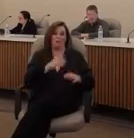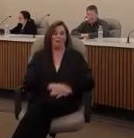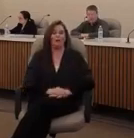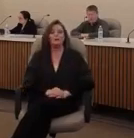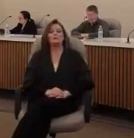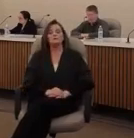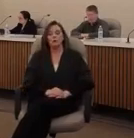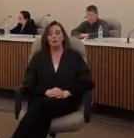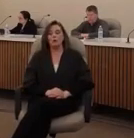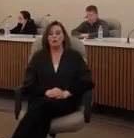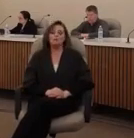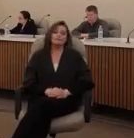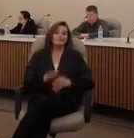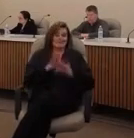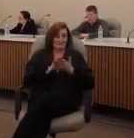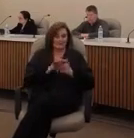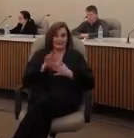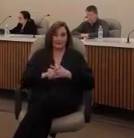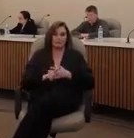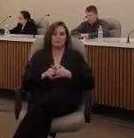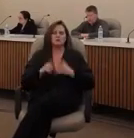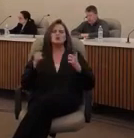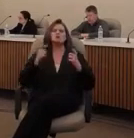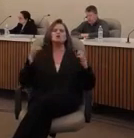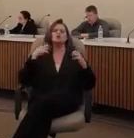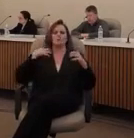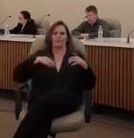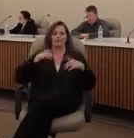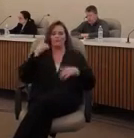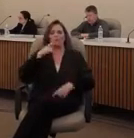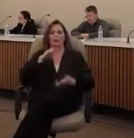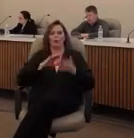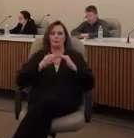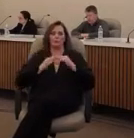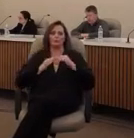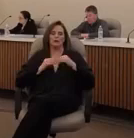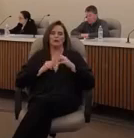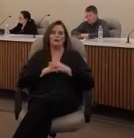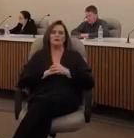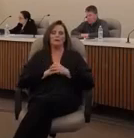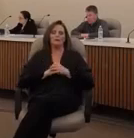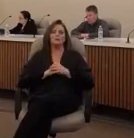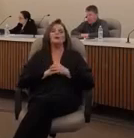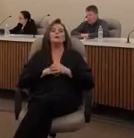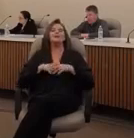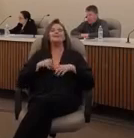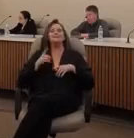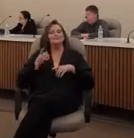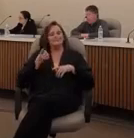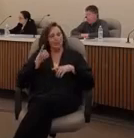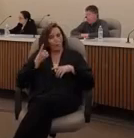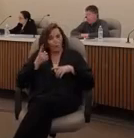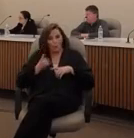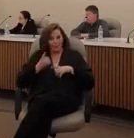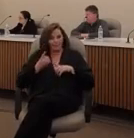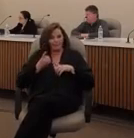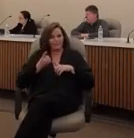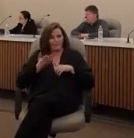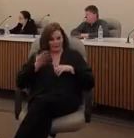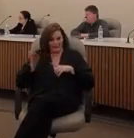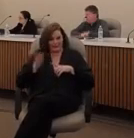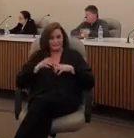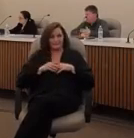up, I think, is a huge benefit. The one point in there that I think